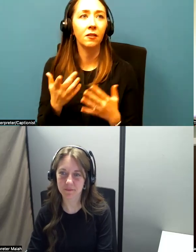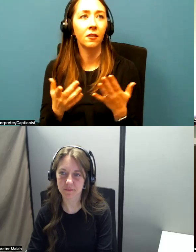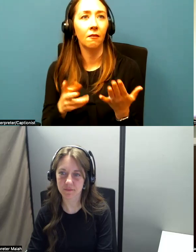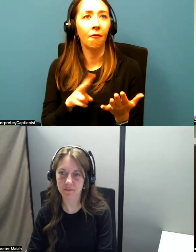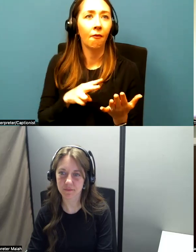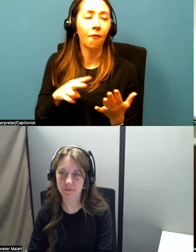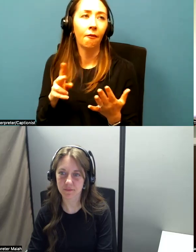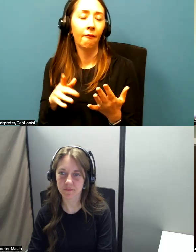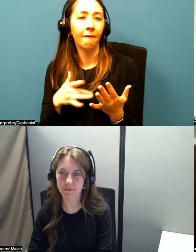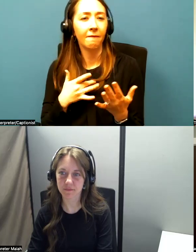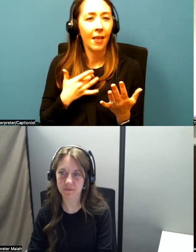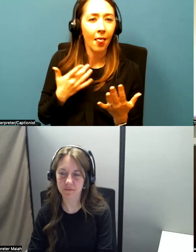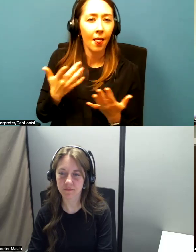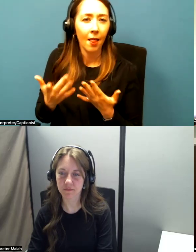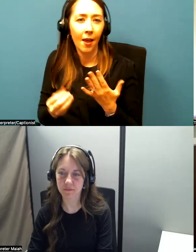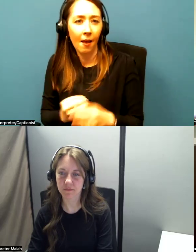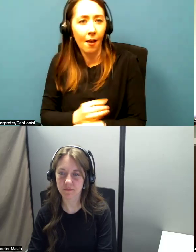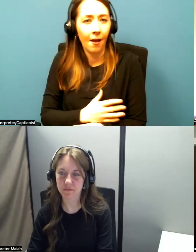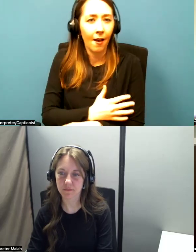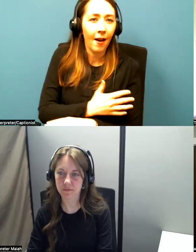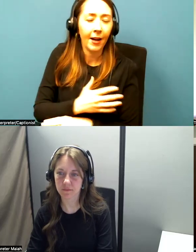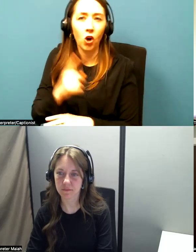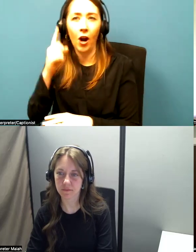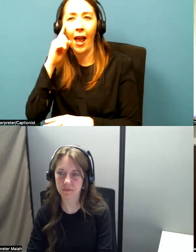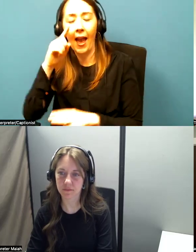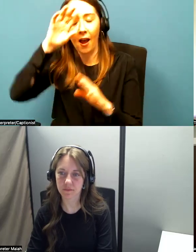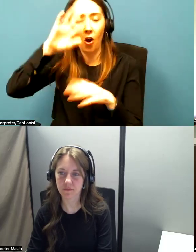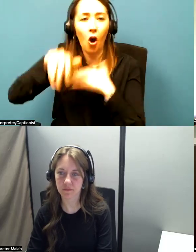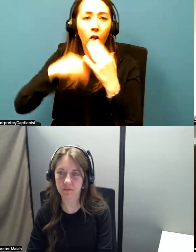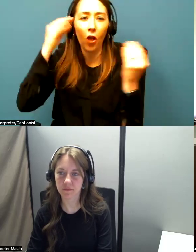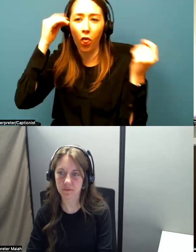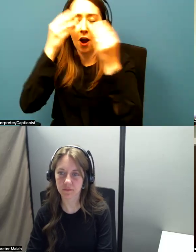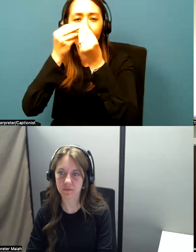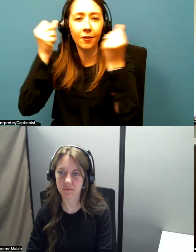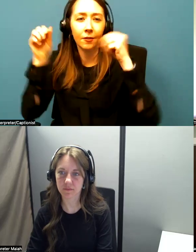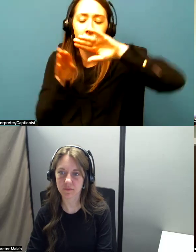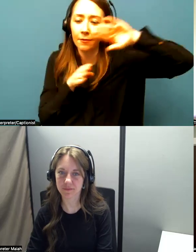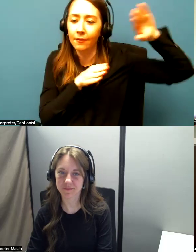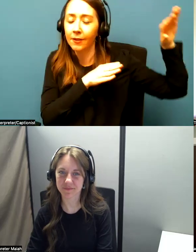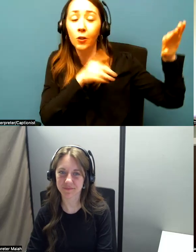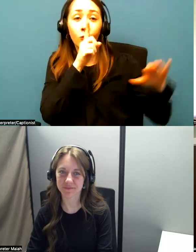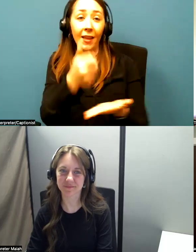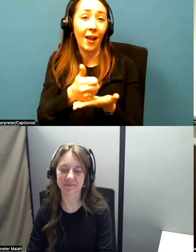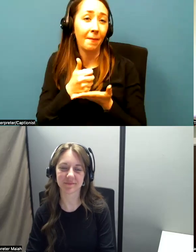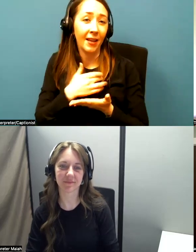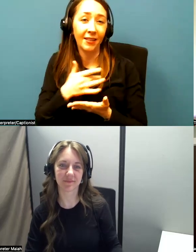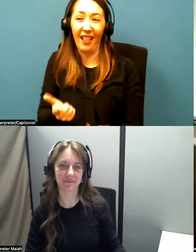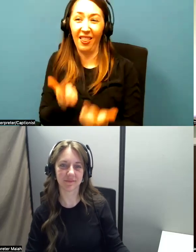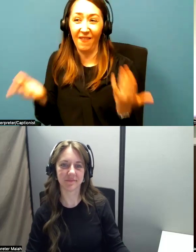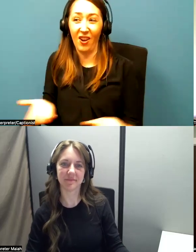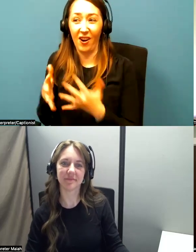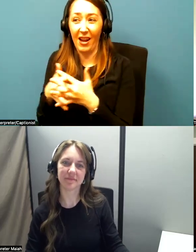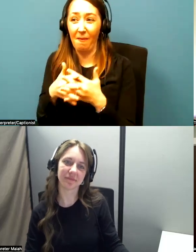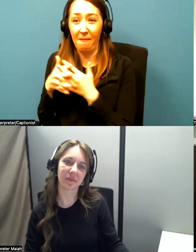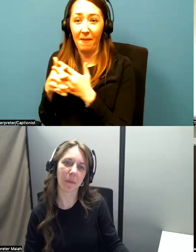your body and really feeling things and getting out of your head, which was really helpful for somebody like me who lives in America